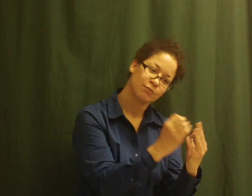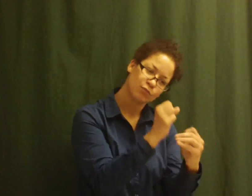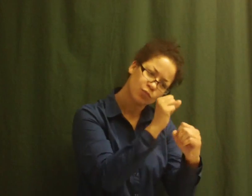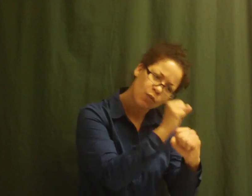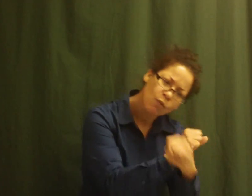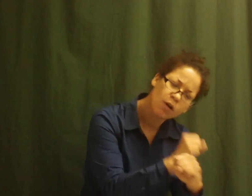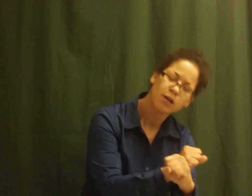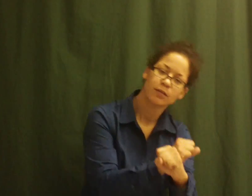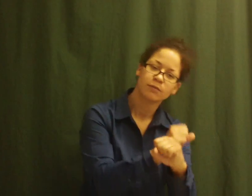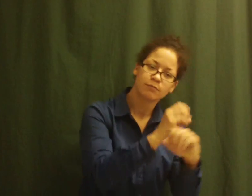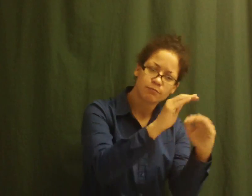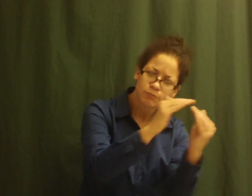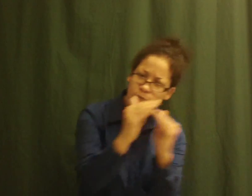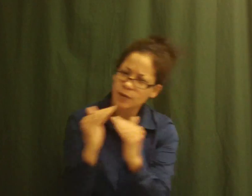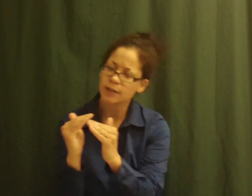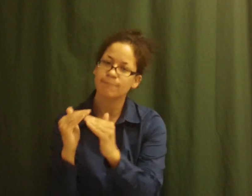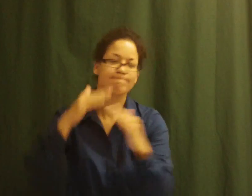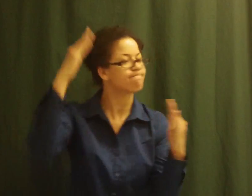our communities.